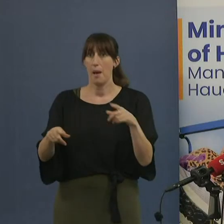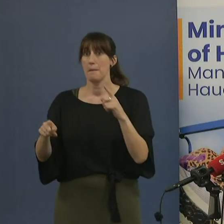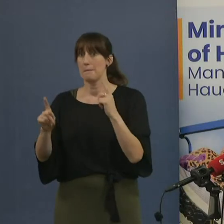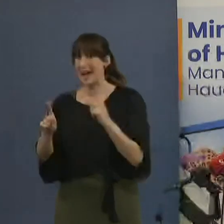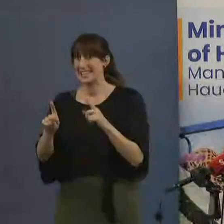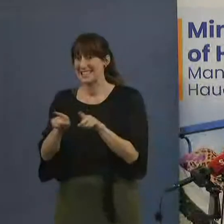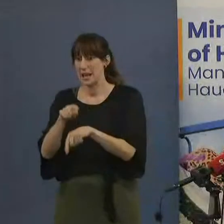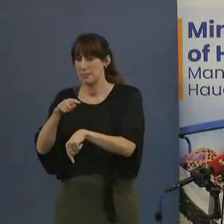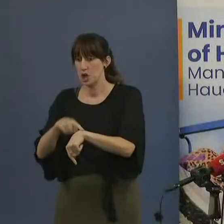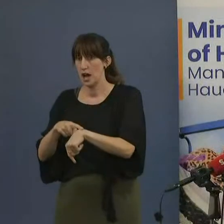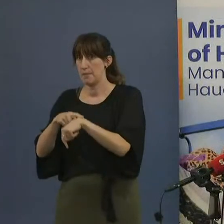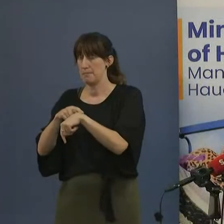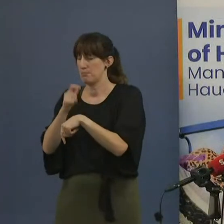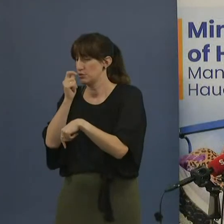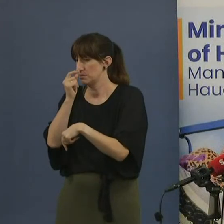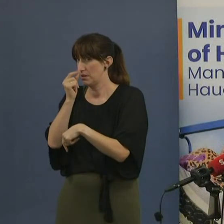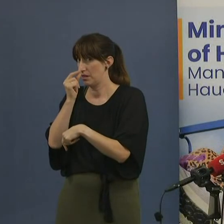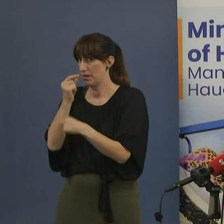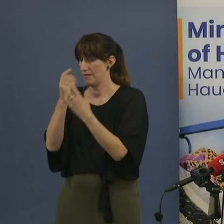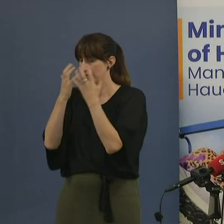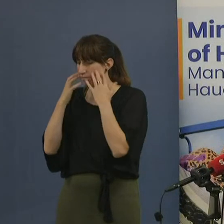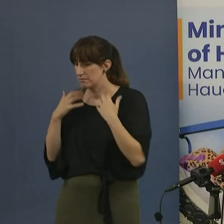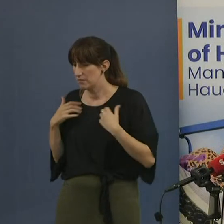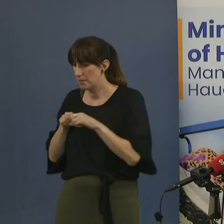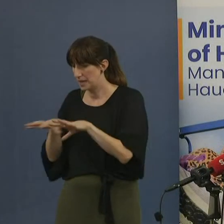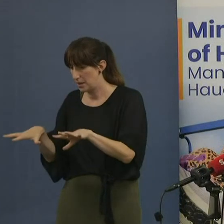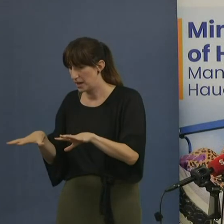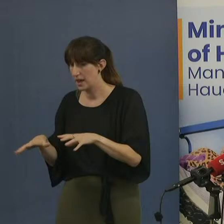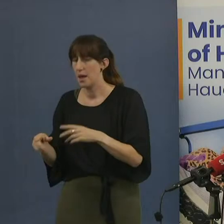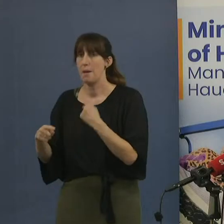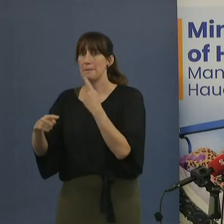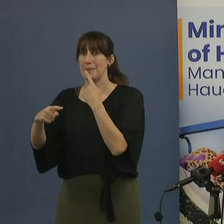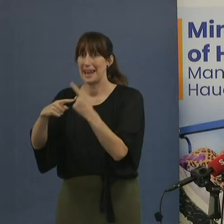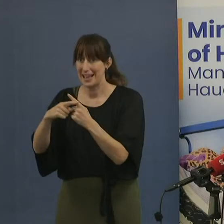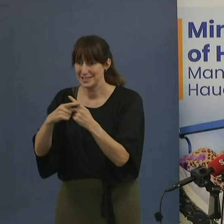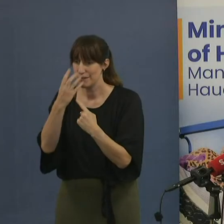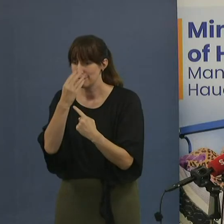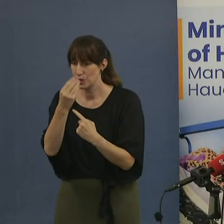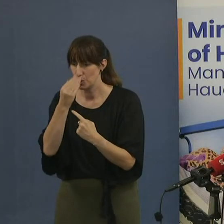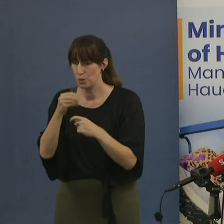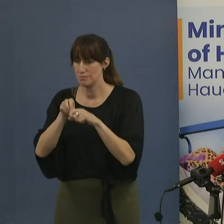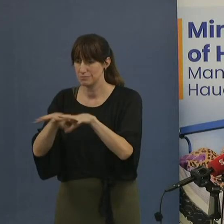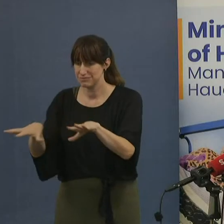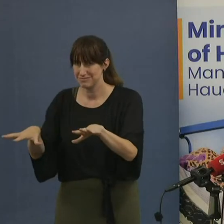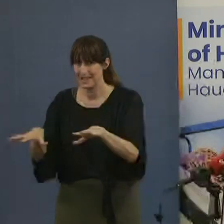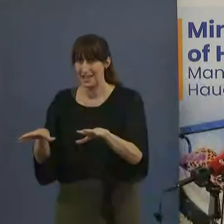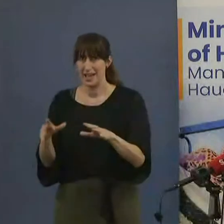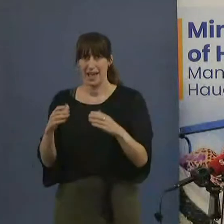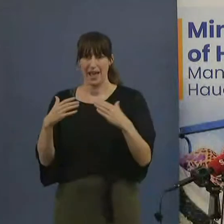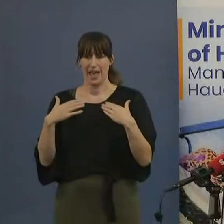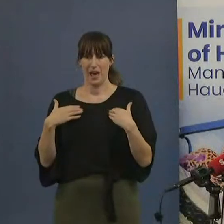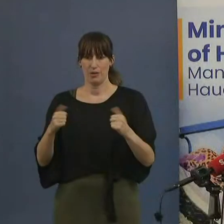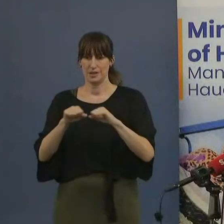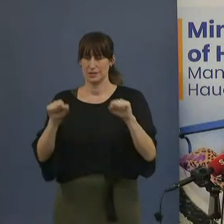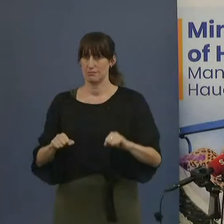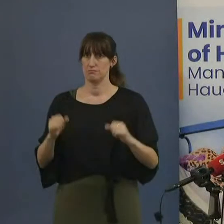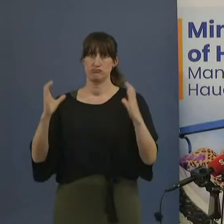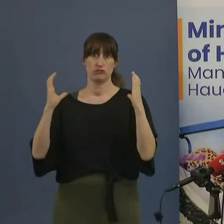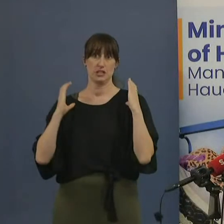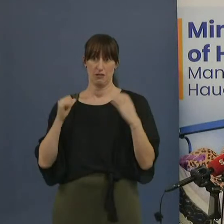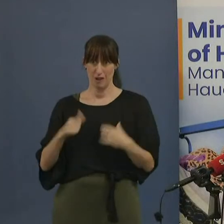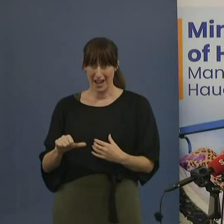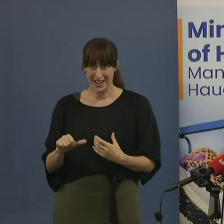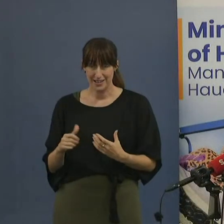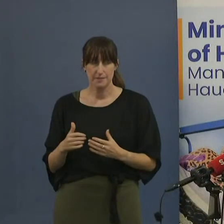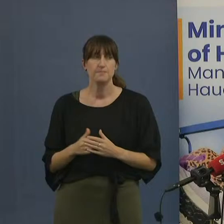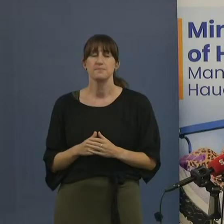with coming into winter, other illnesses, including the flu? How much pressure would that put on the system? Well, it certainly would put pressure, will